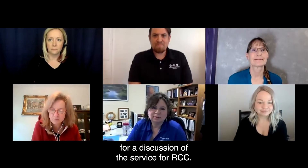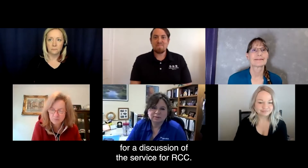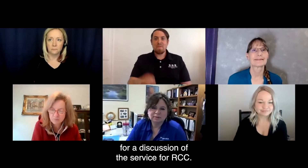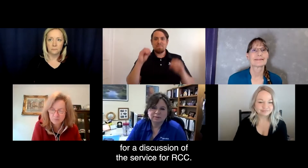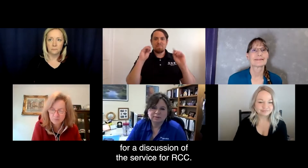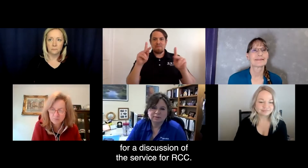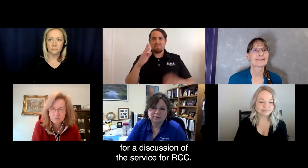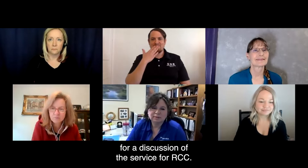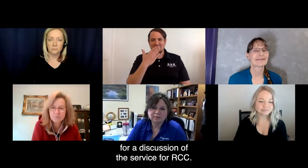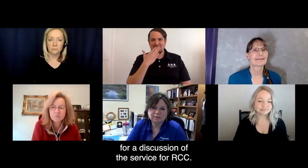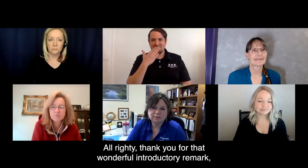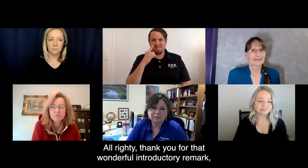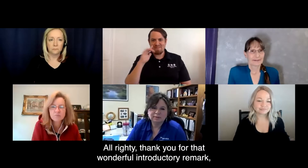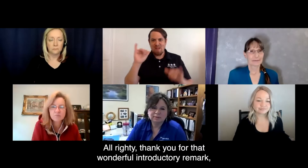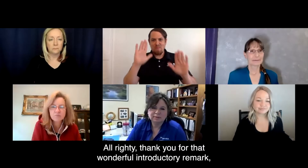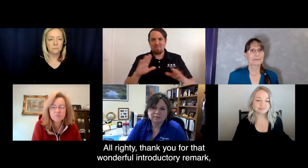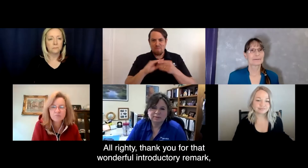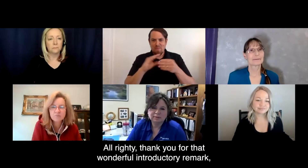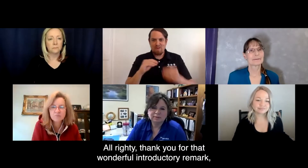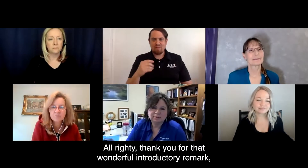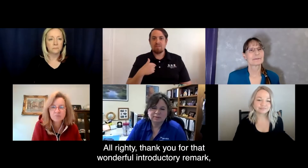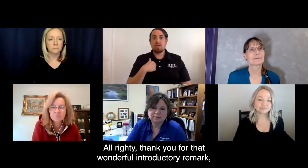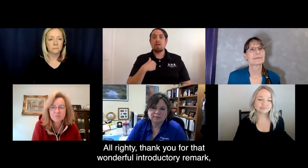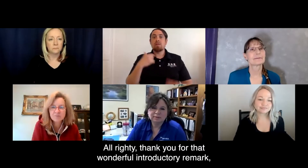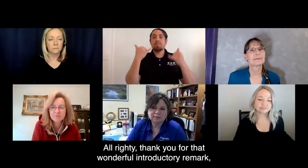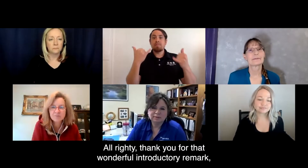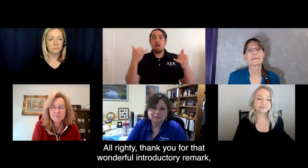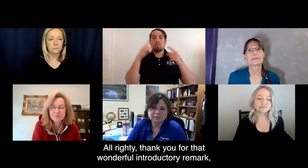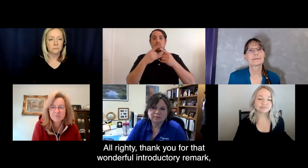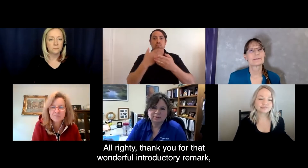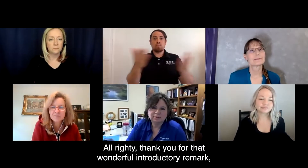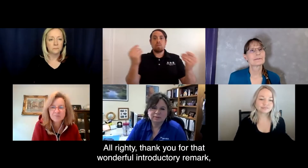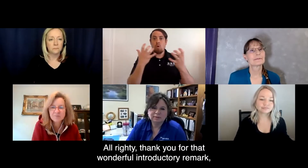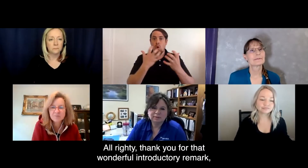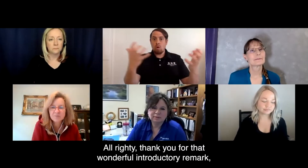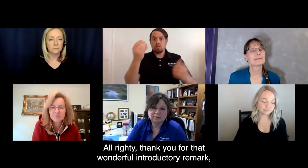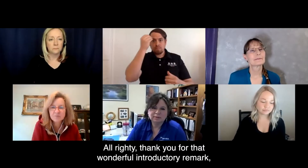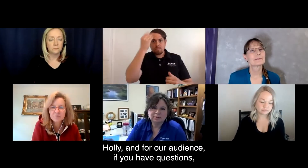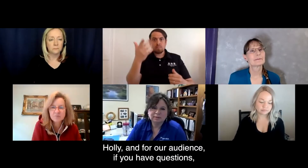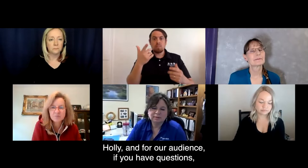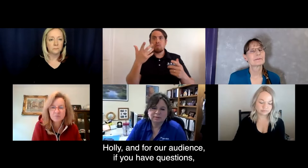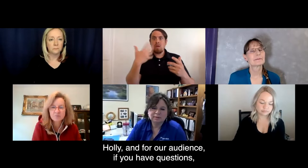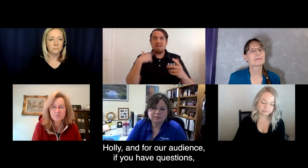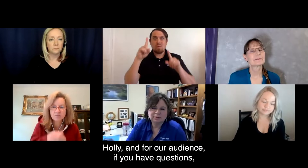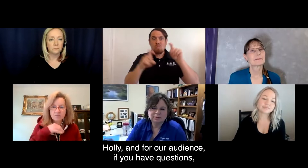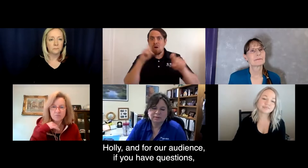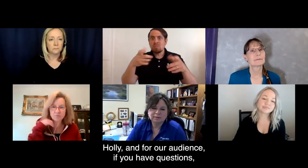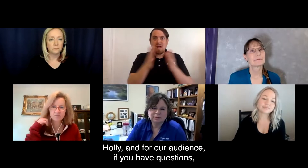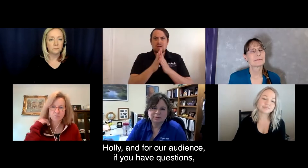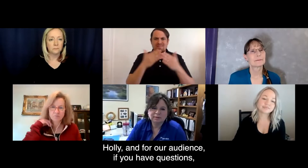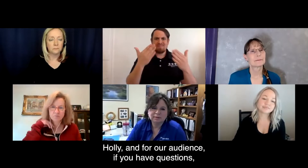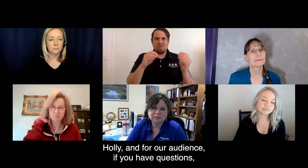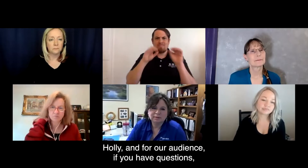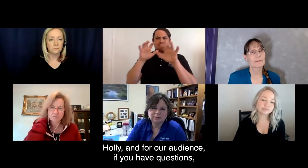RCC. All righty. Thank you for that wonderful introductory remark, Holly. And for